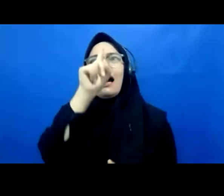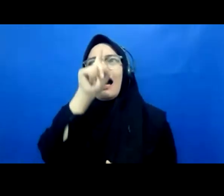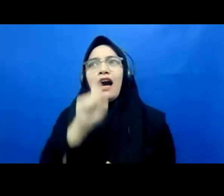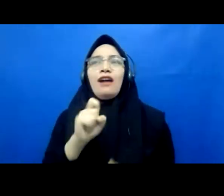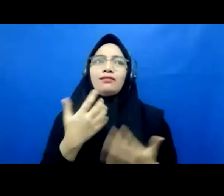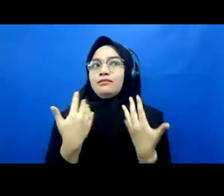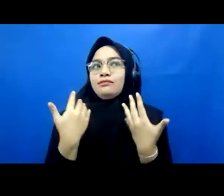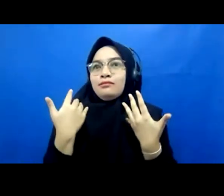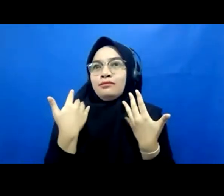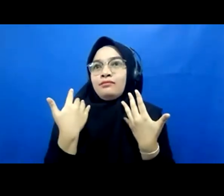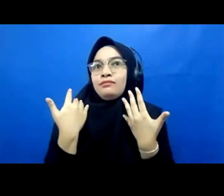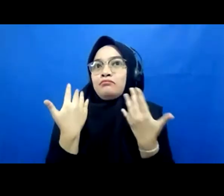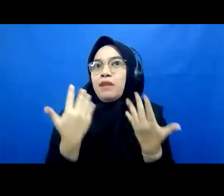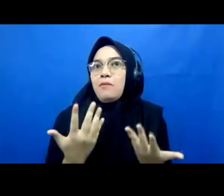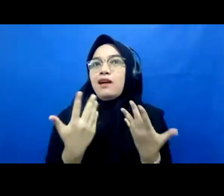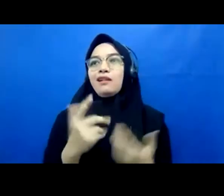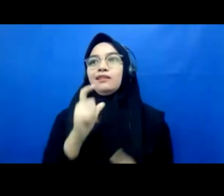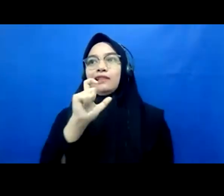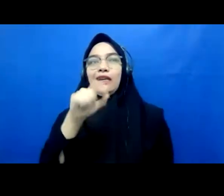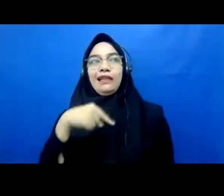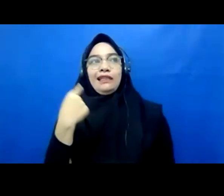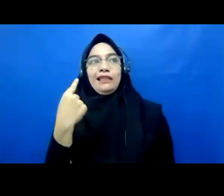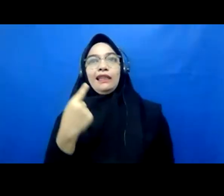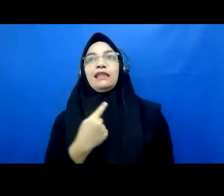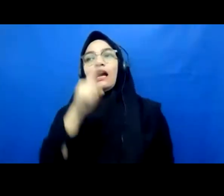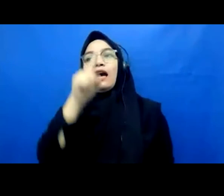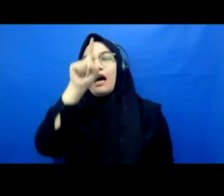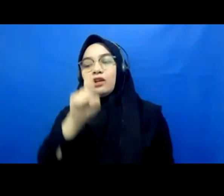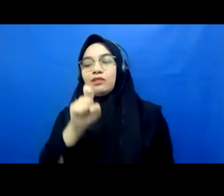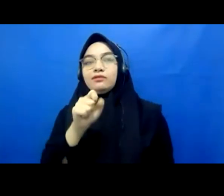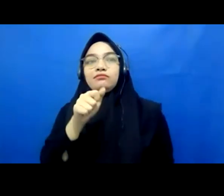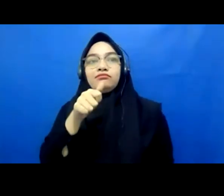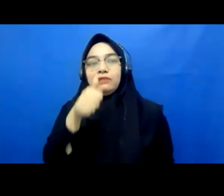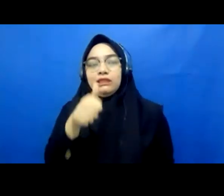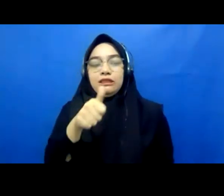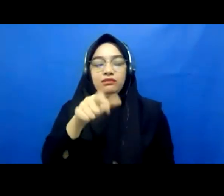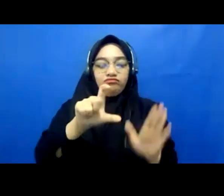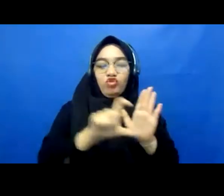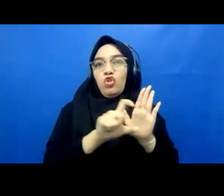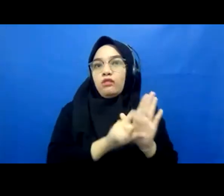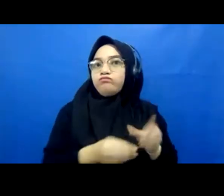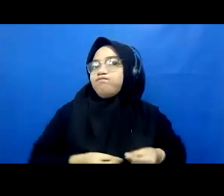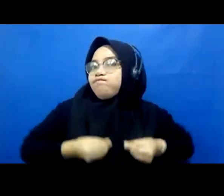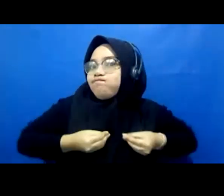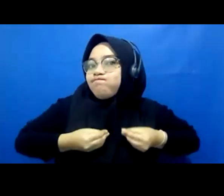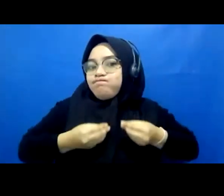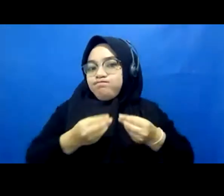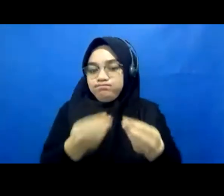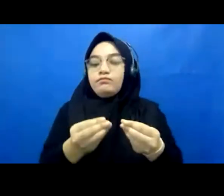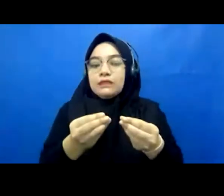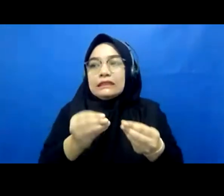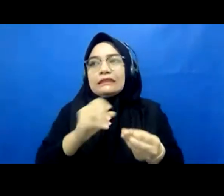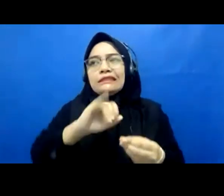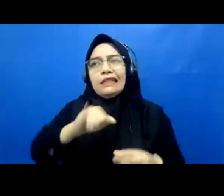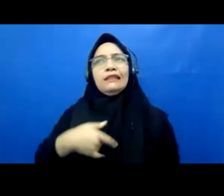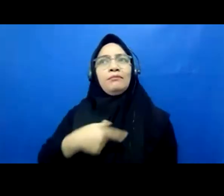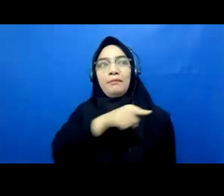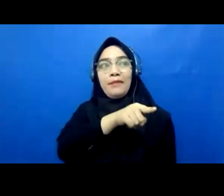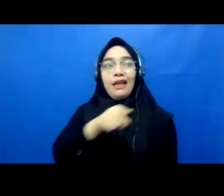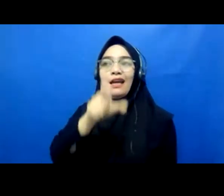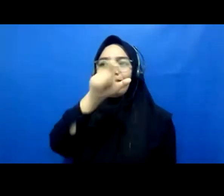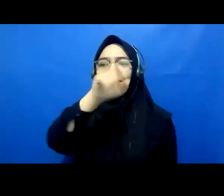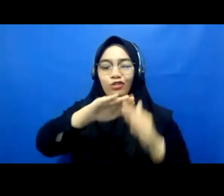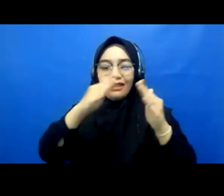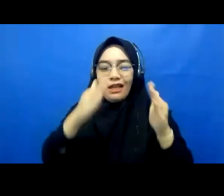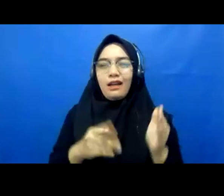impact, because that's what they're looking for. They want to be able to see that it's been done and that they can easily do it too. And then once you